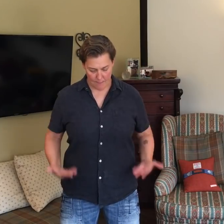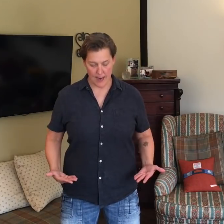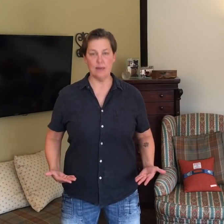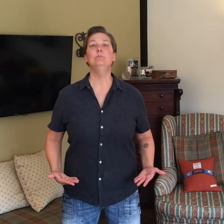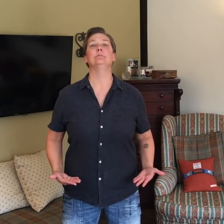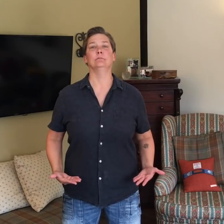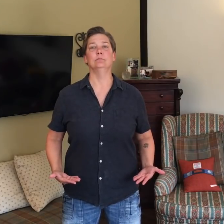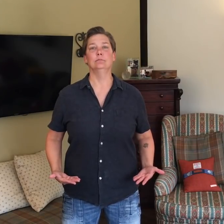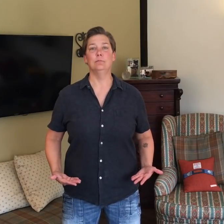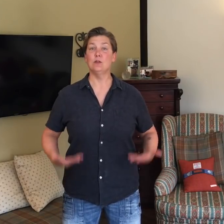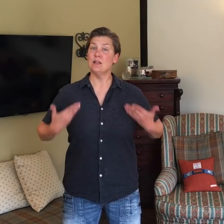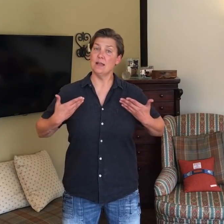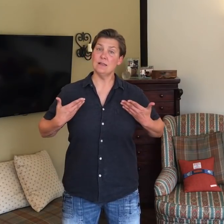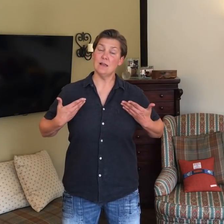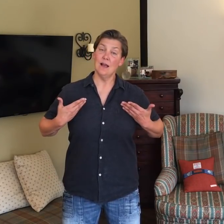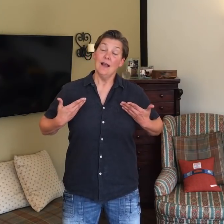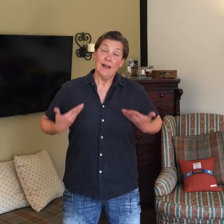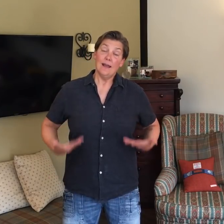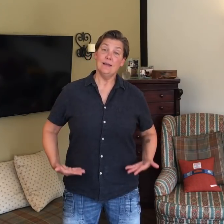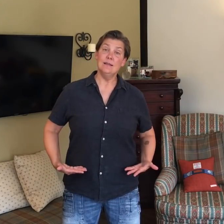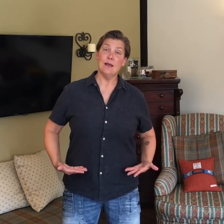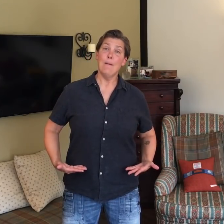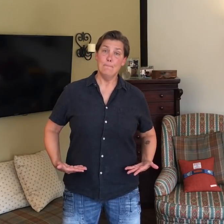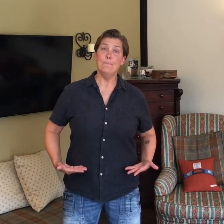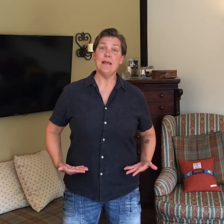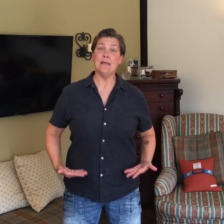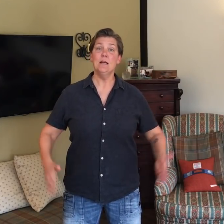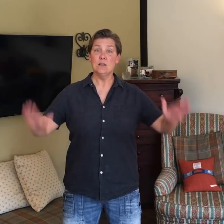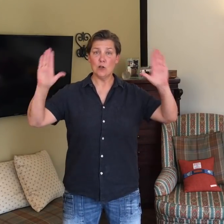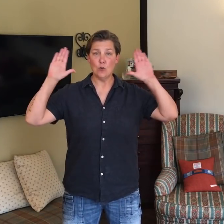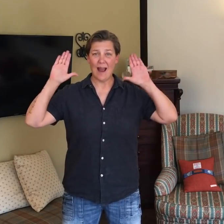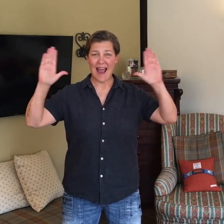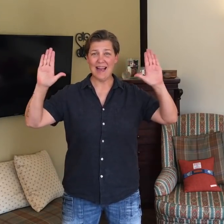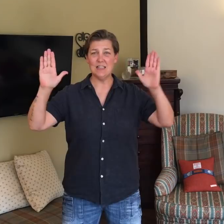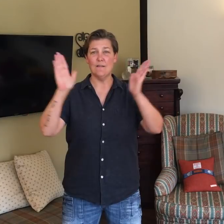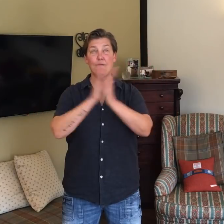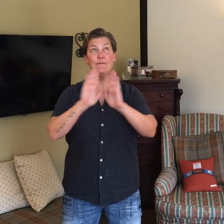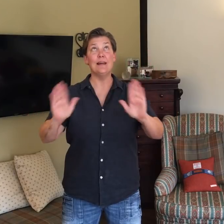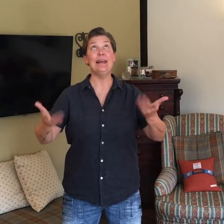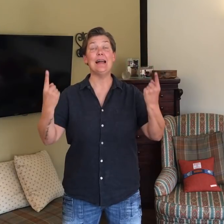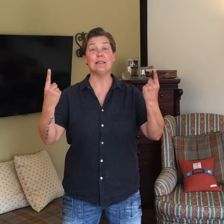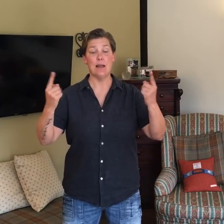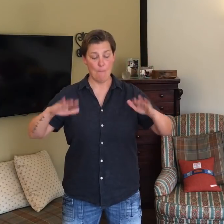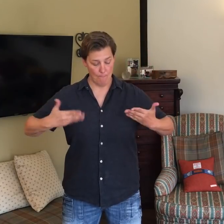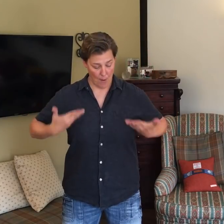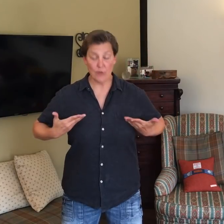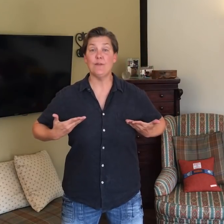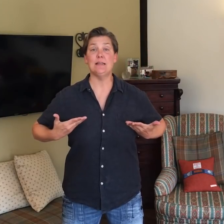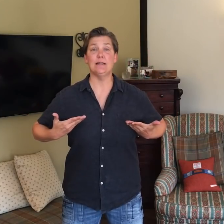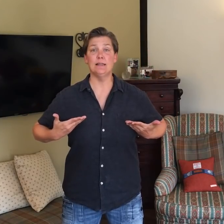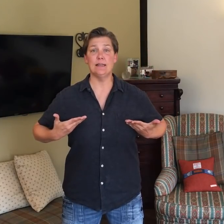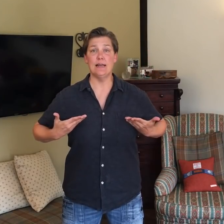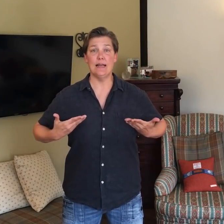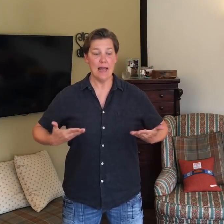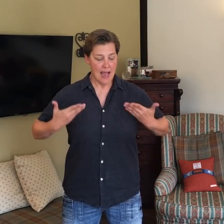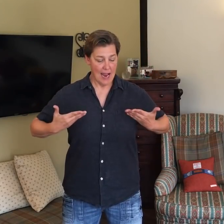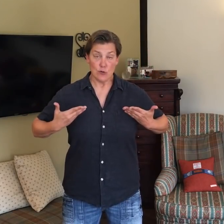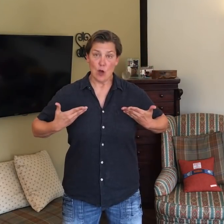me. Because this is me. So your hands are flat. They are both facing the ceiling, and you go